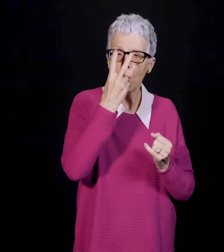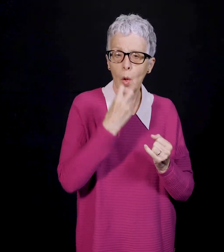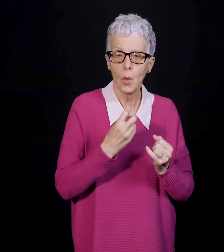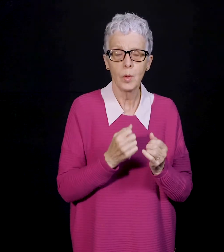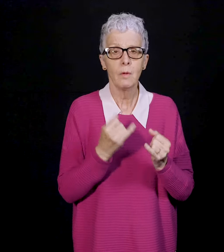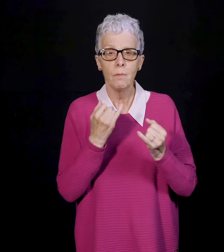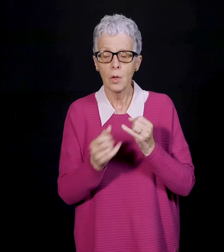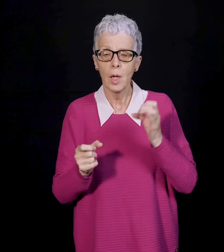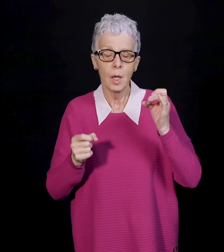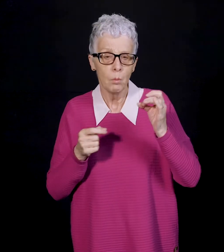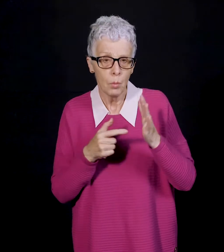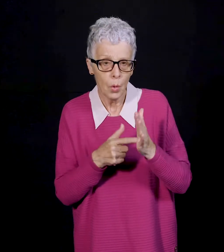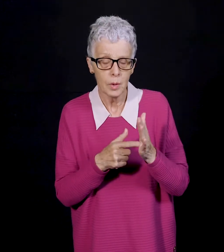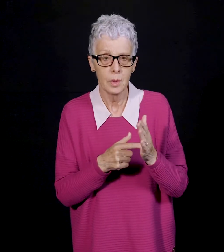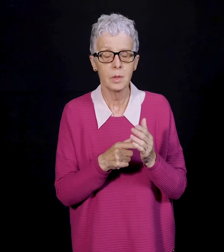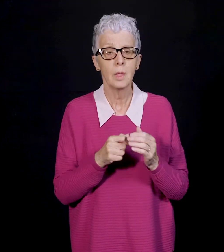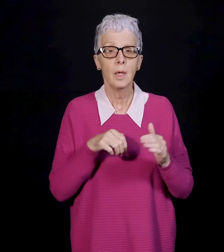it's a very important one, as I say.